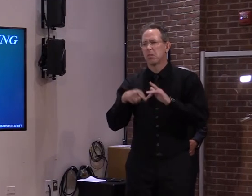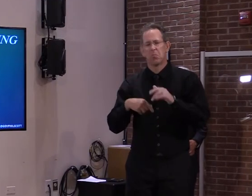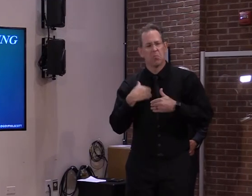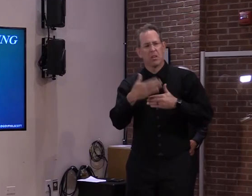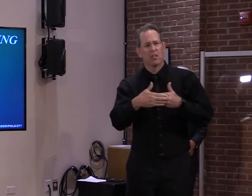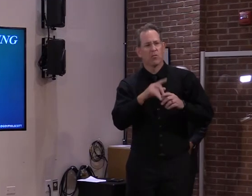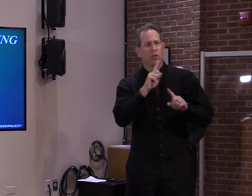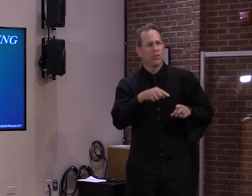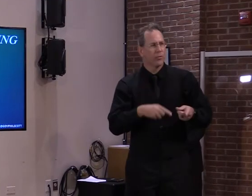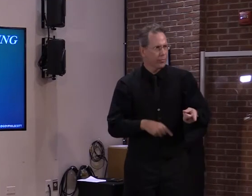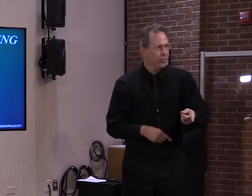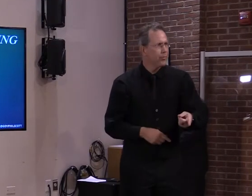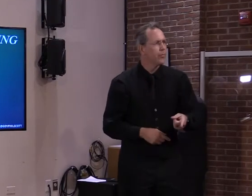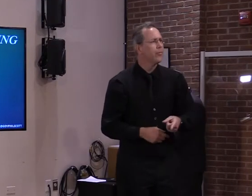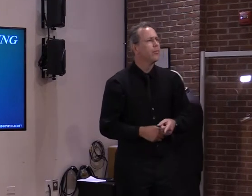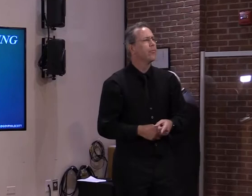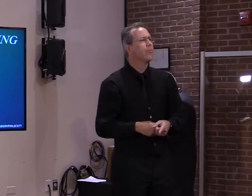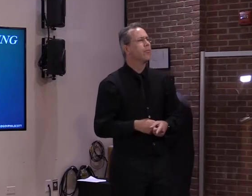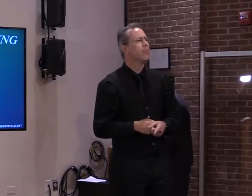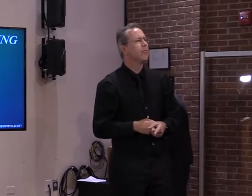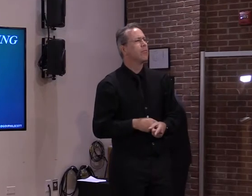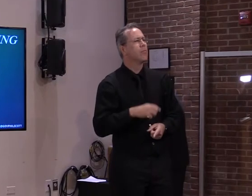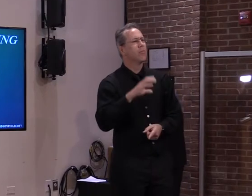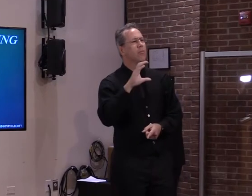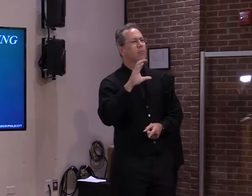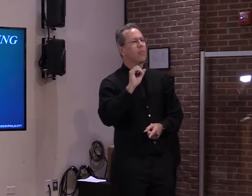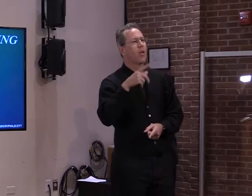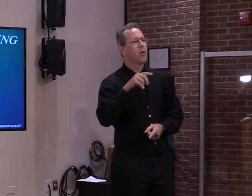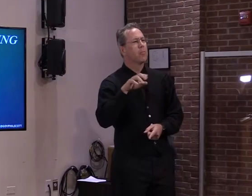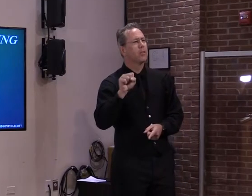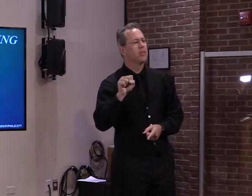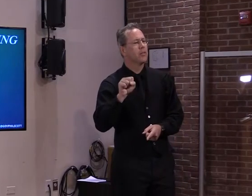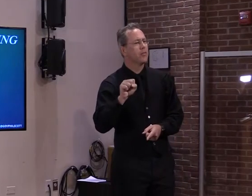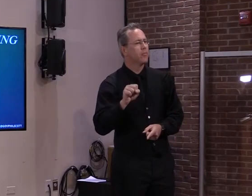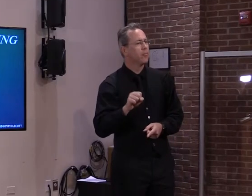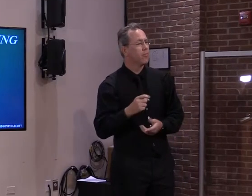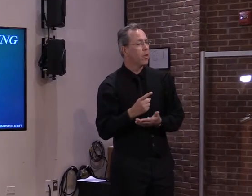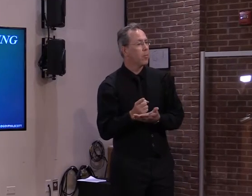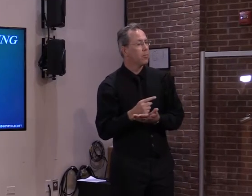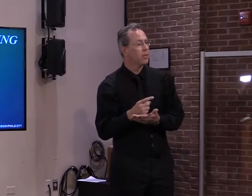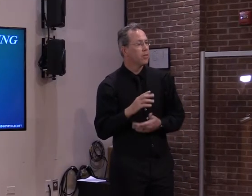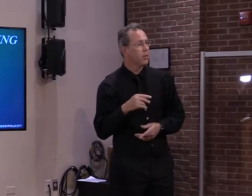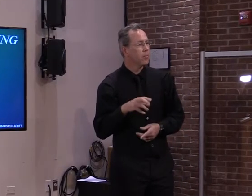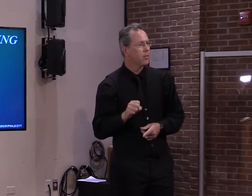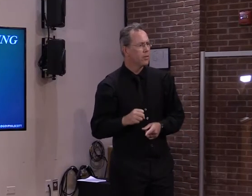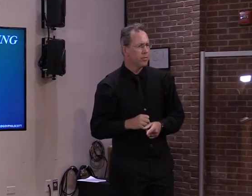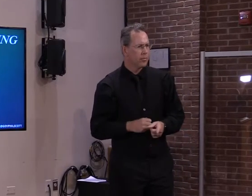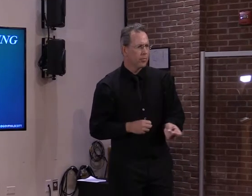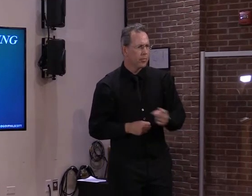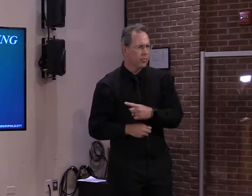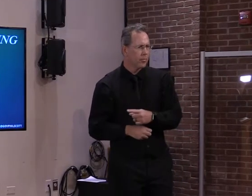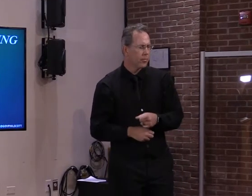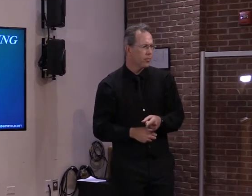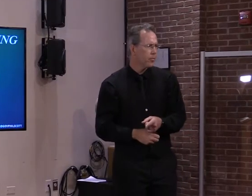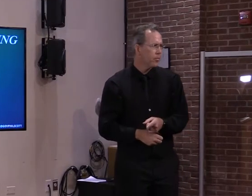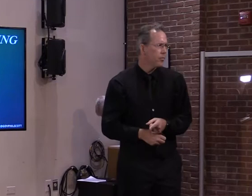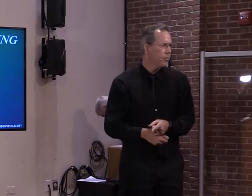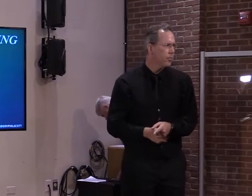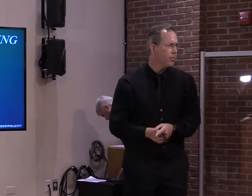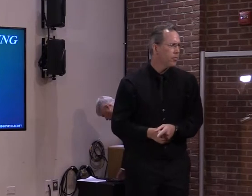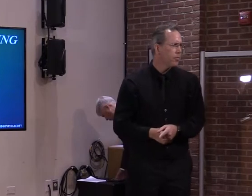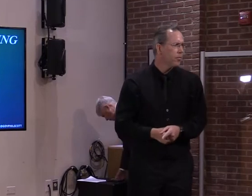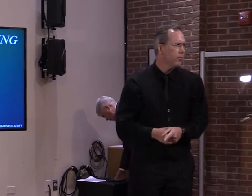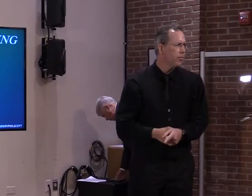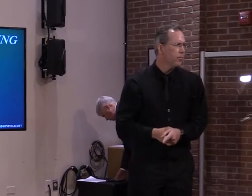Thanks, Jason. Just one question. A lot of the news is reporting the fact that the new Delta variant